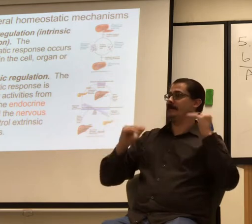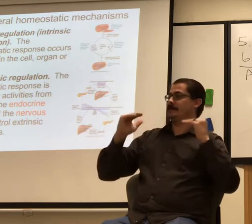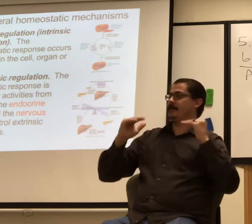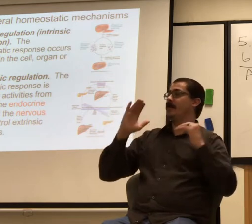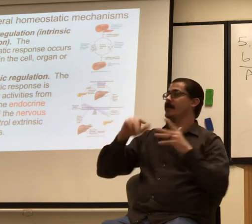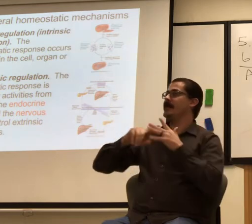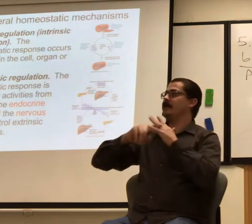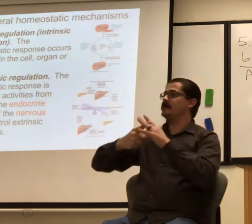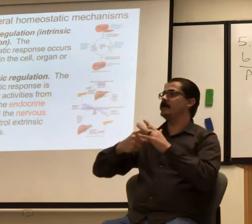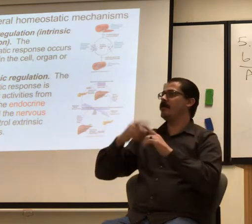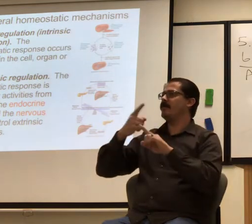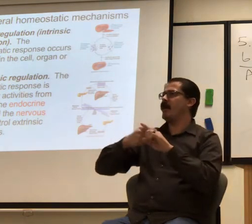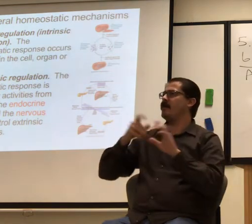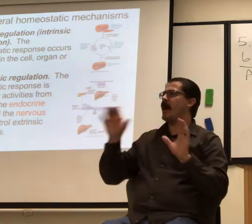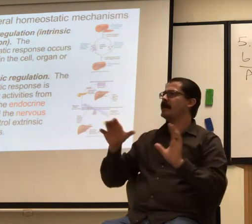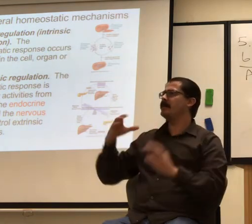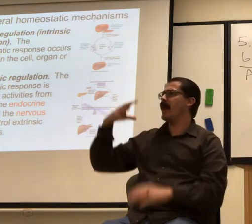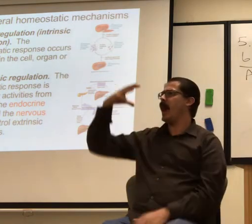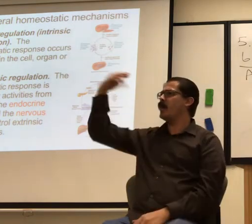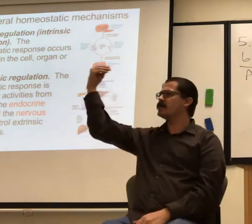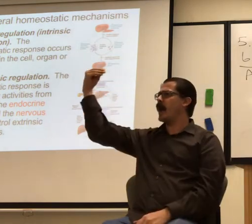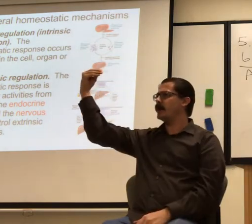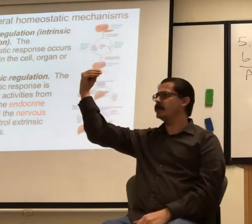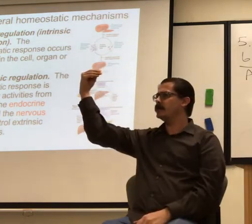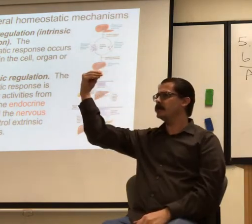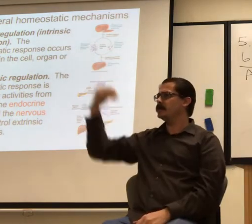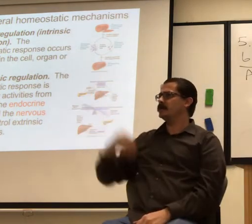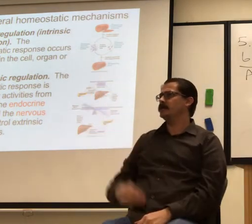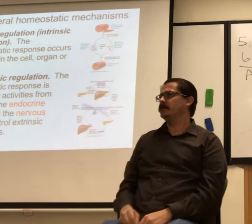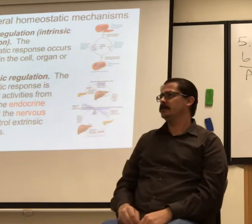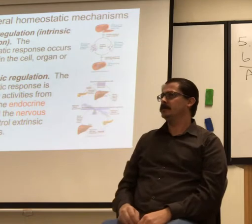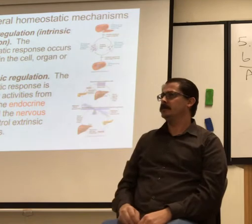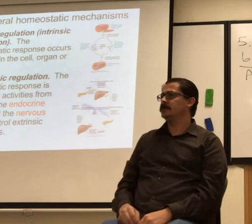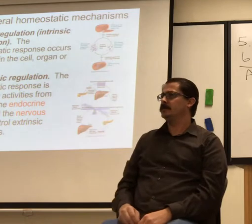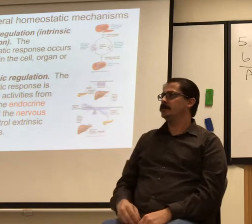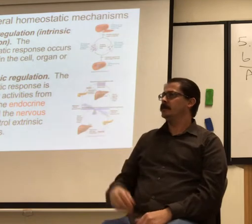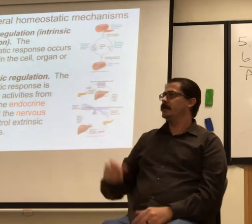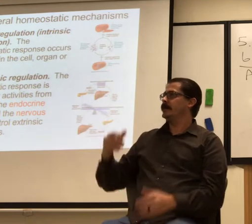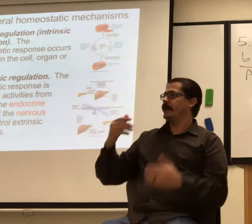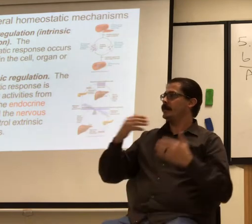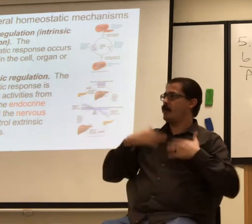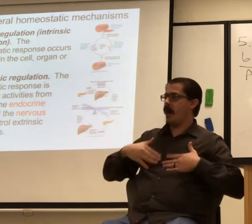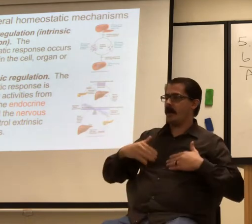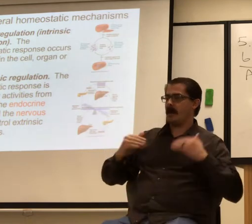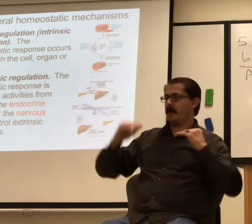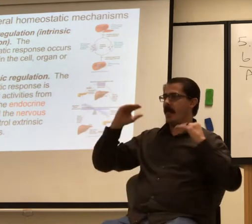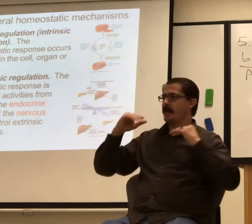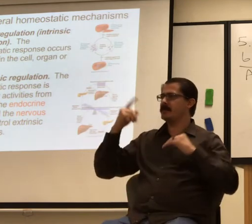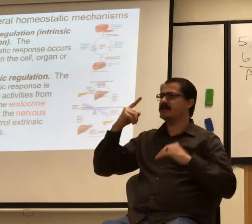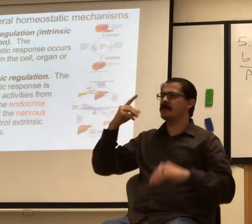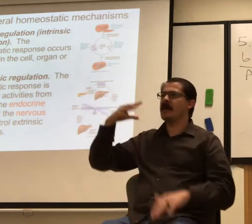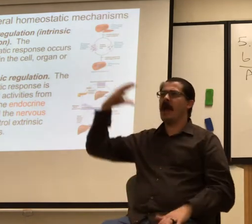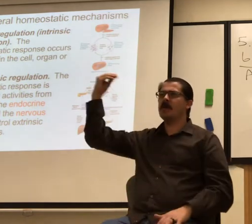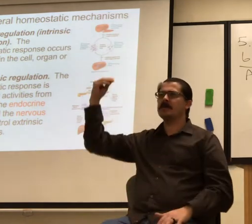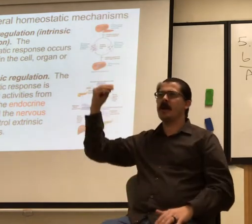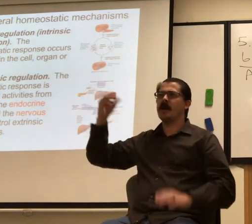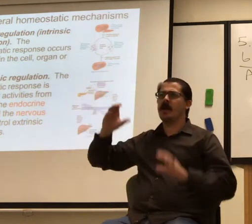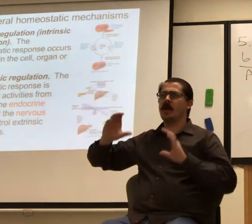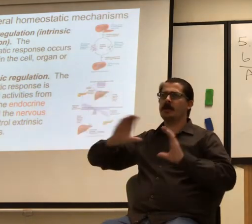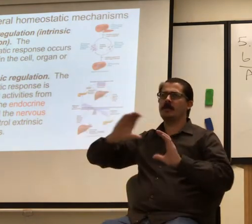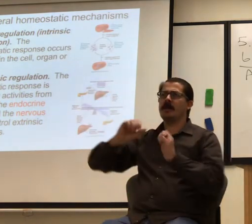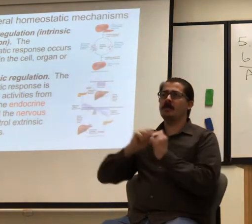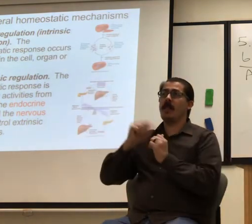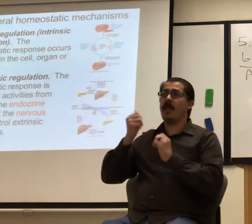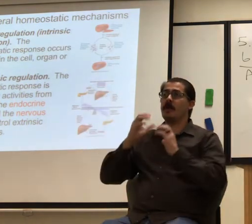initiated by activities from outside. So there's an imbalance, and something outside communicates with